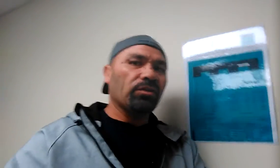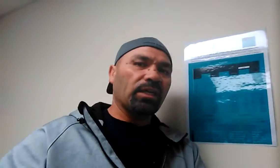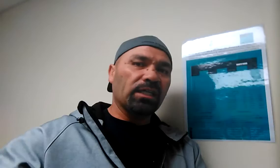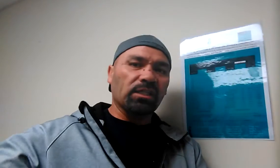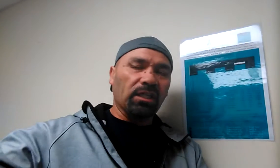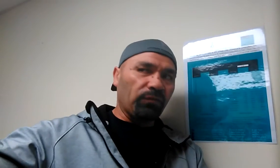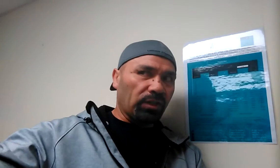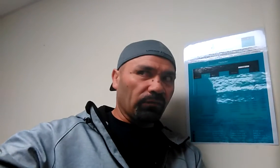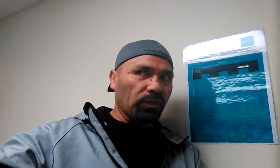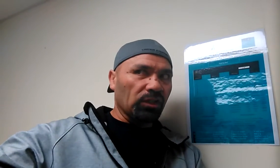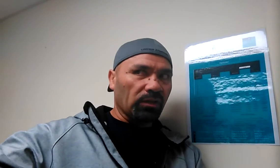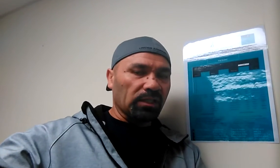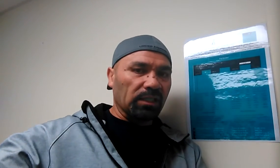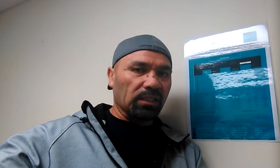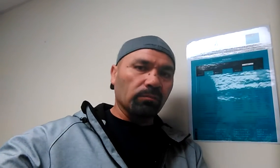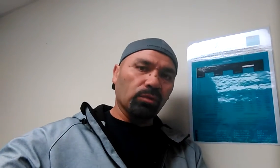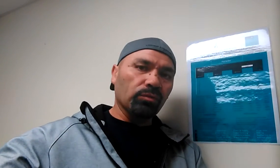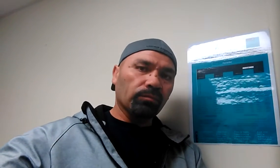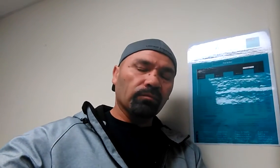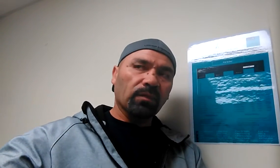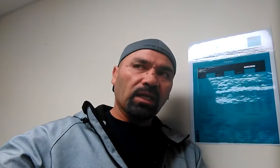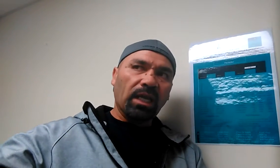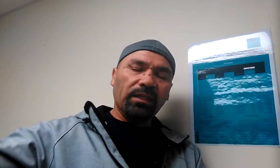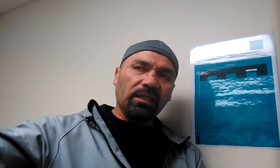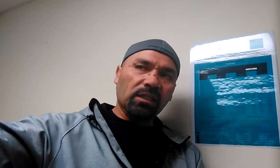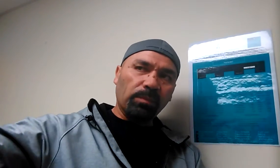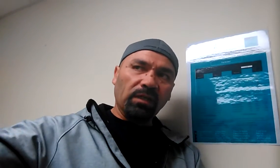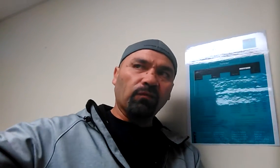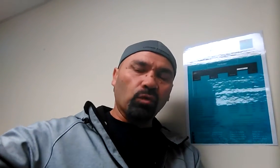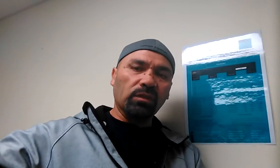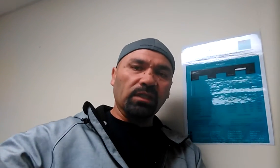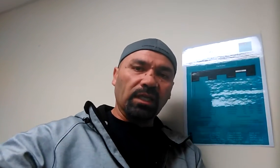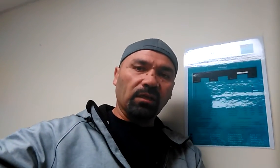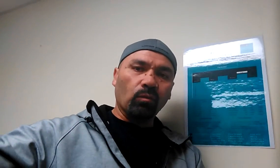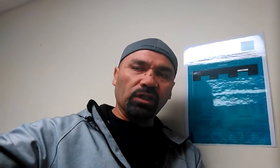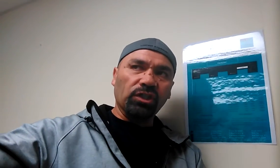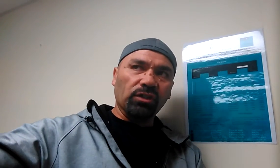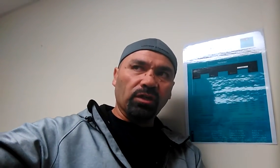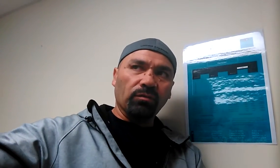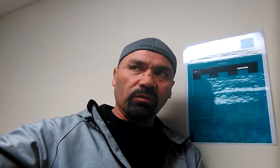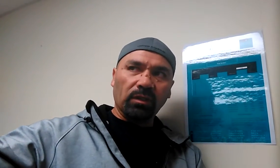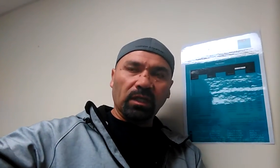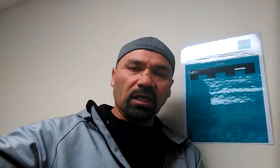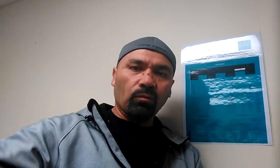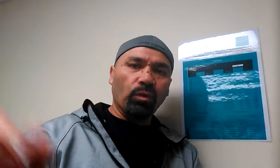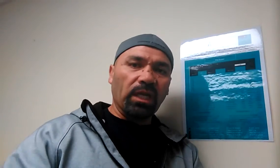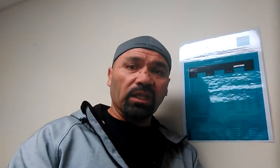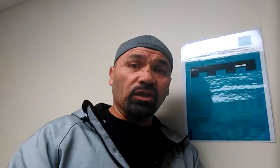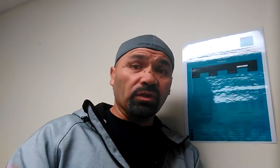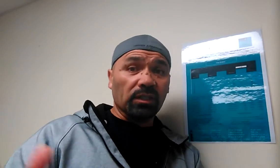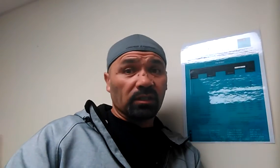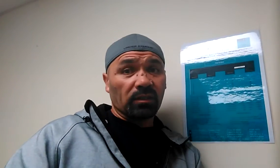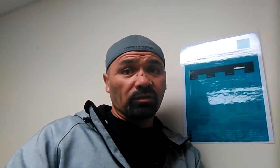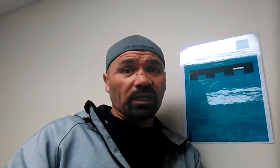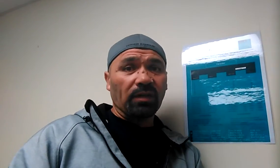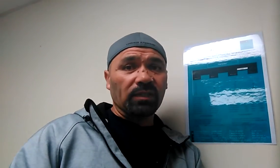could actually, if you can visualize that symbol and then speak forward to that once you know where the units you're counting